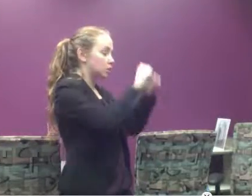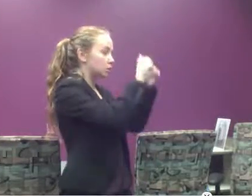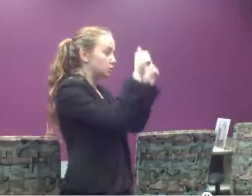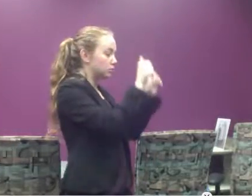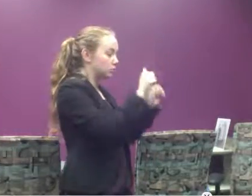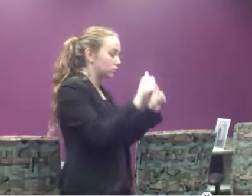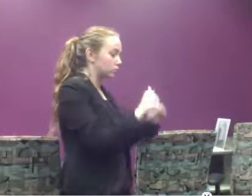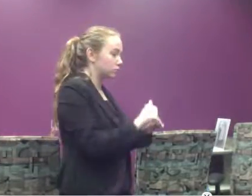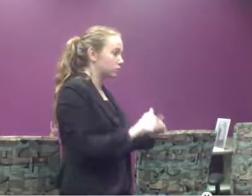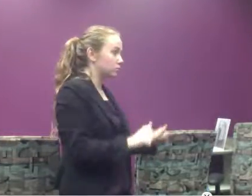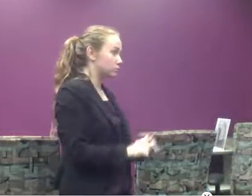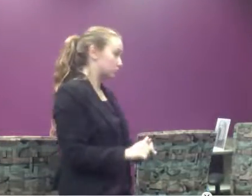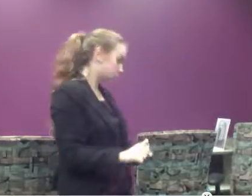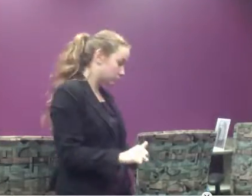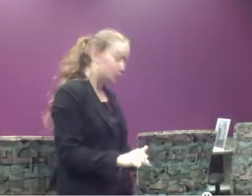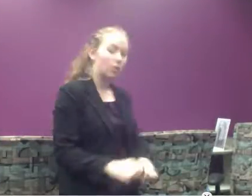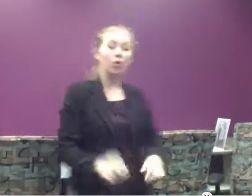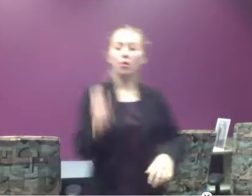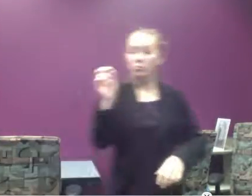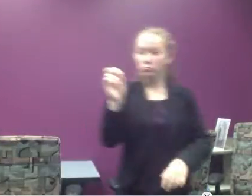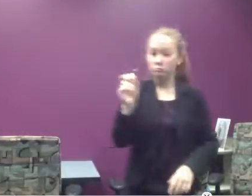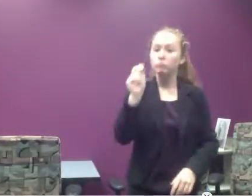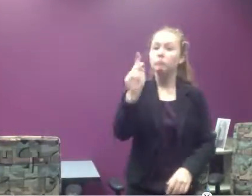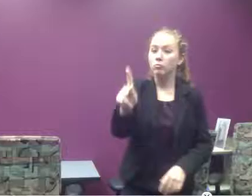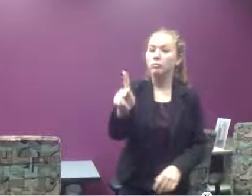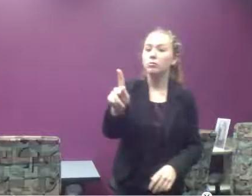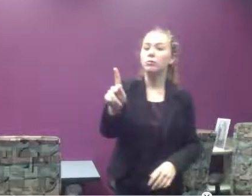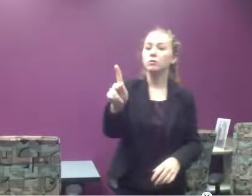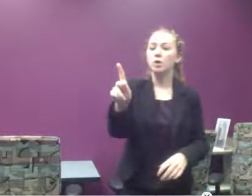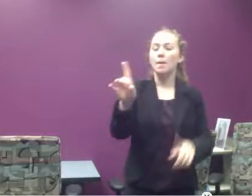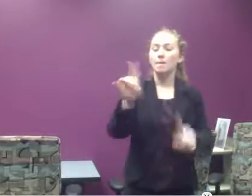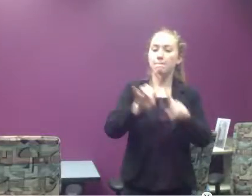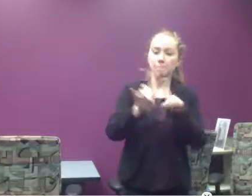Uh, different colors and the shape? Okay.